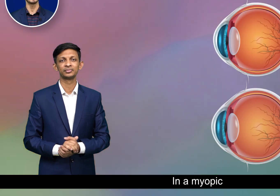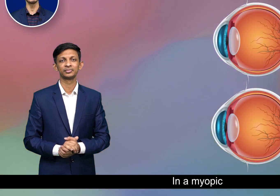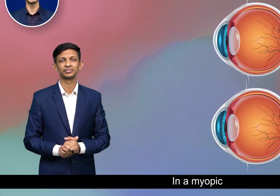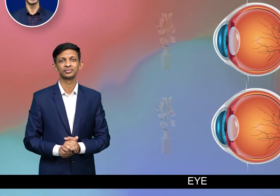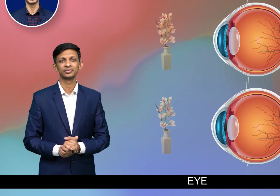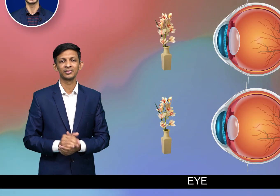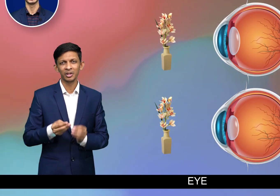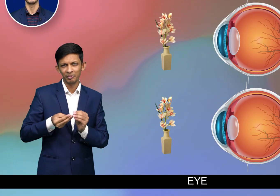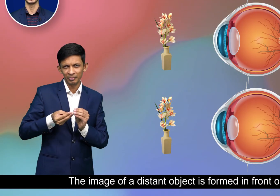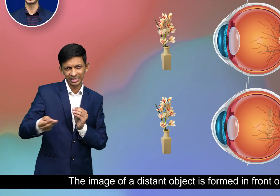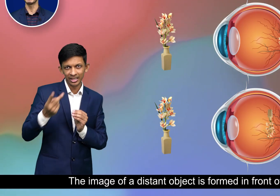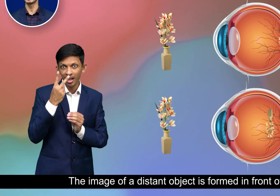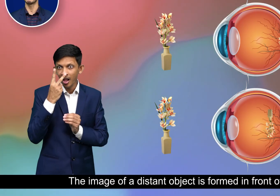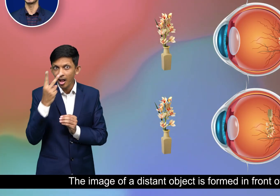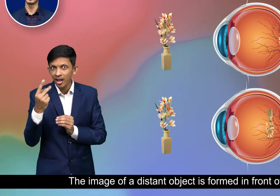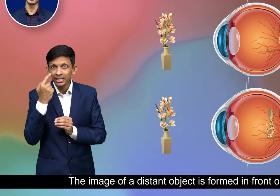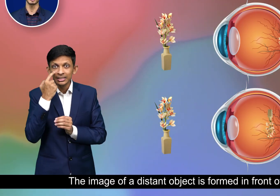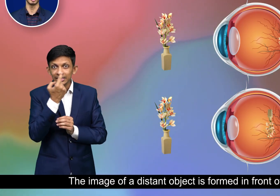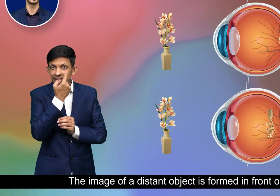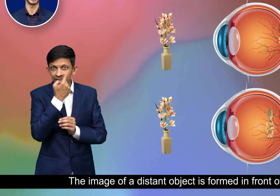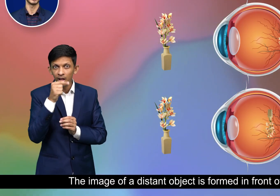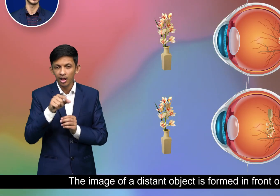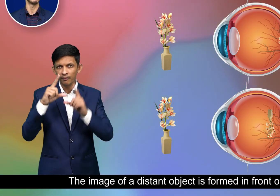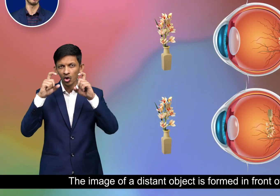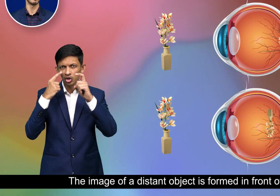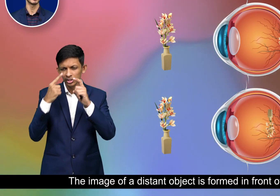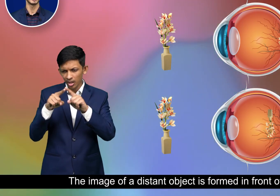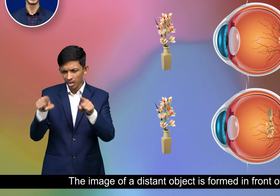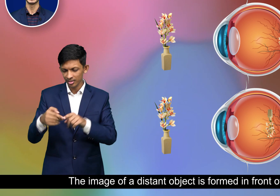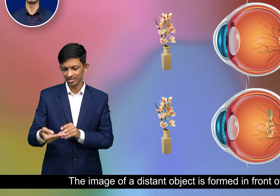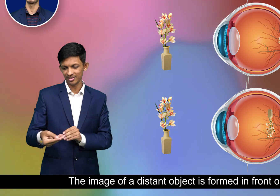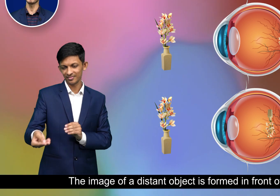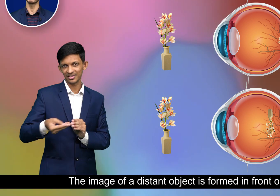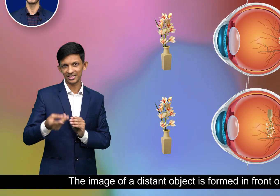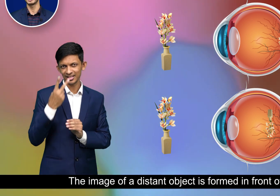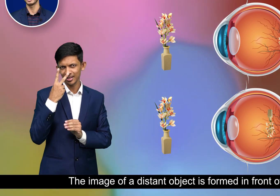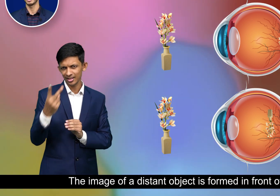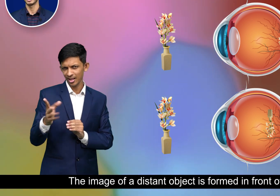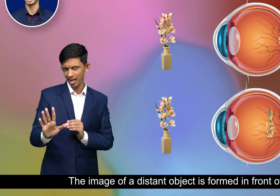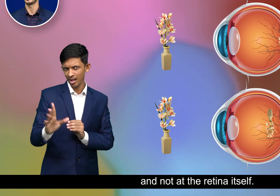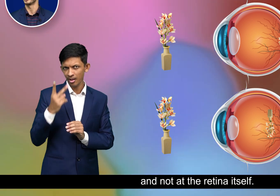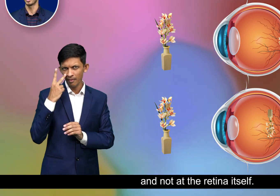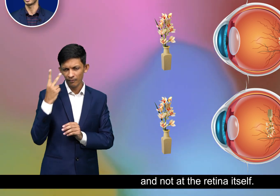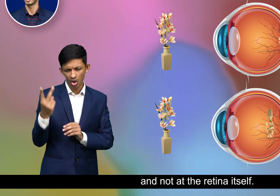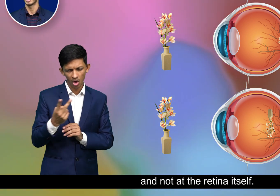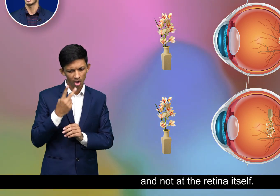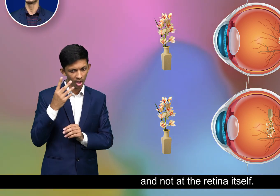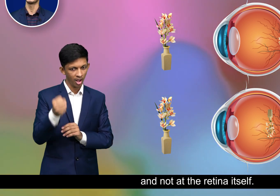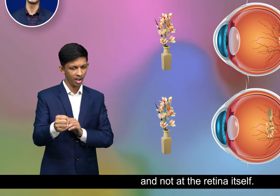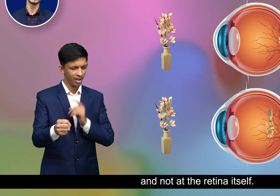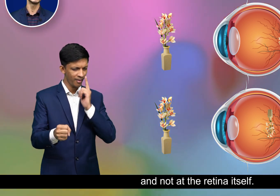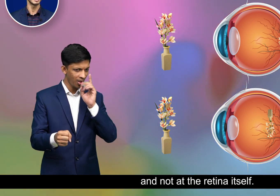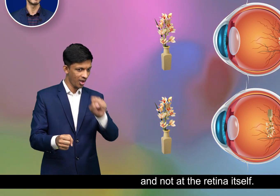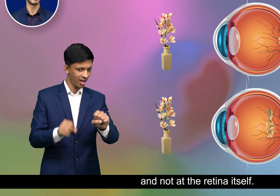In a myopic eye, the image of a distant object is formed in front of the retina and not at